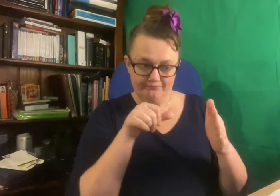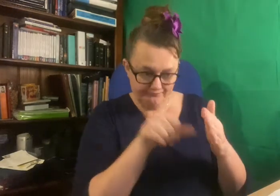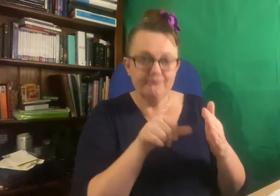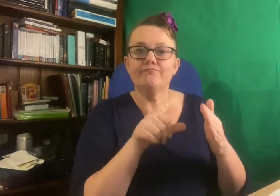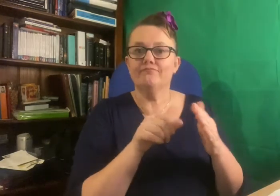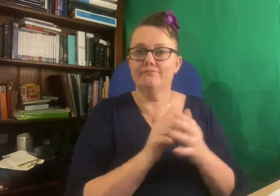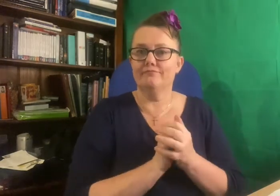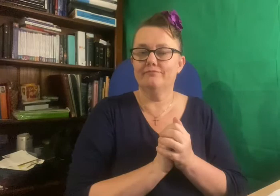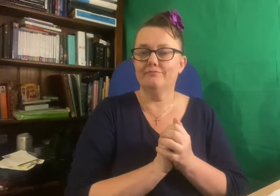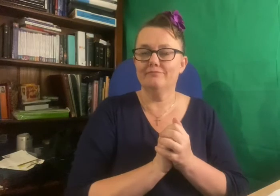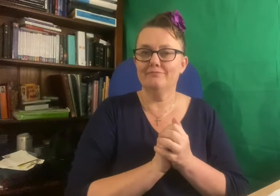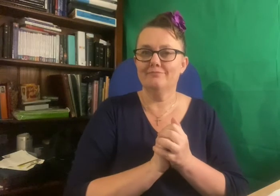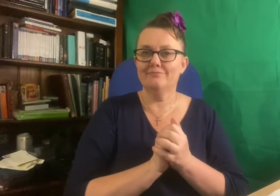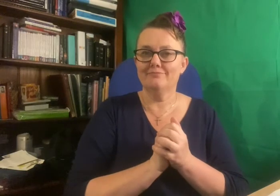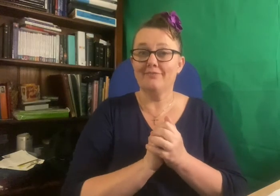video.